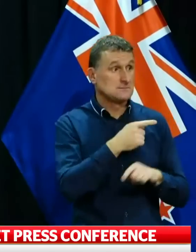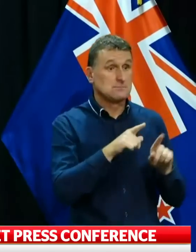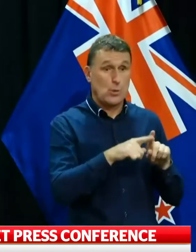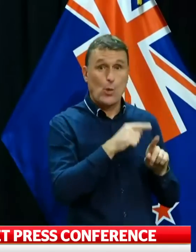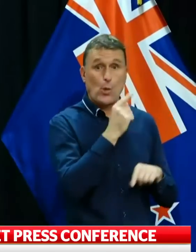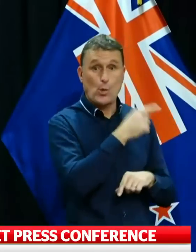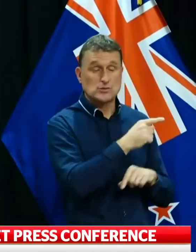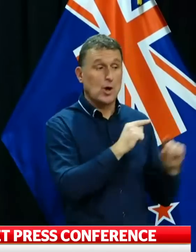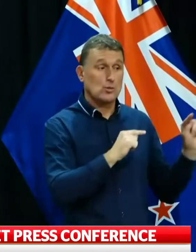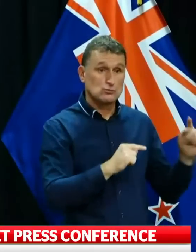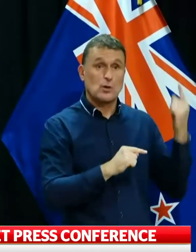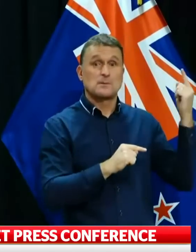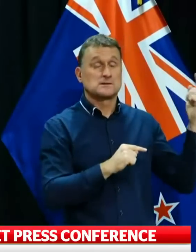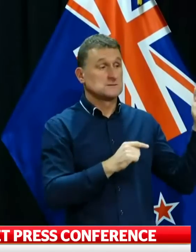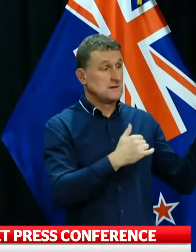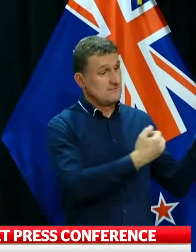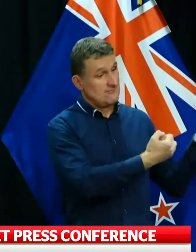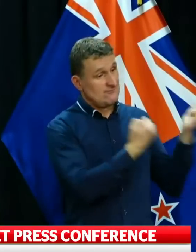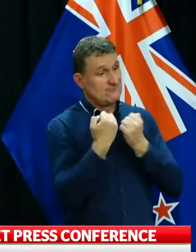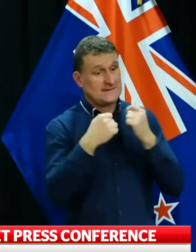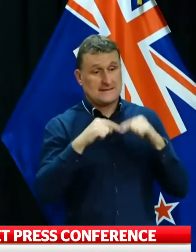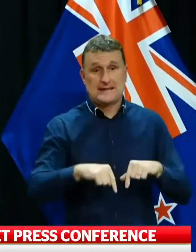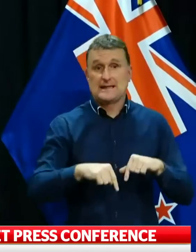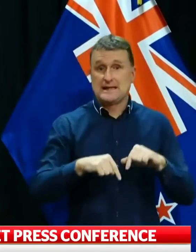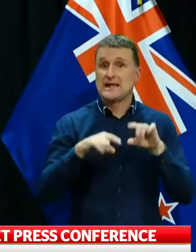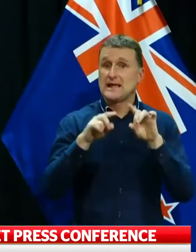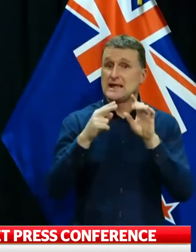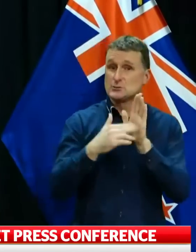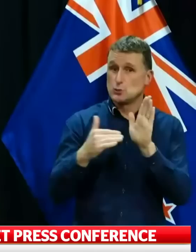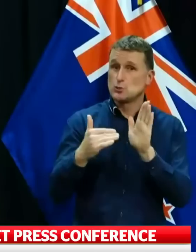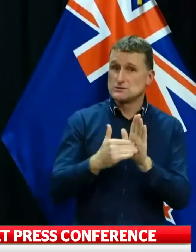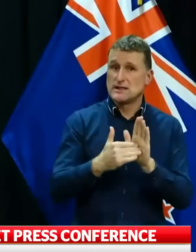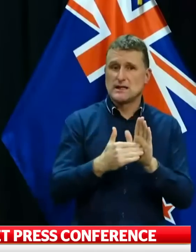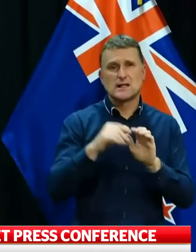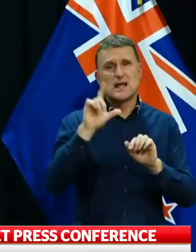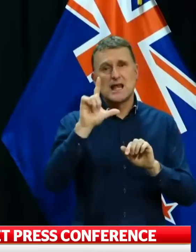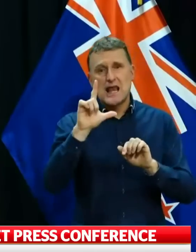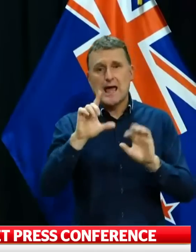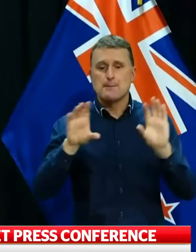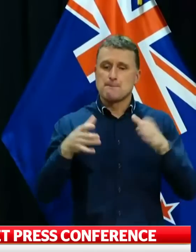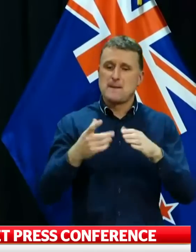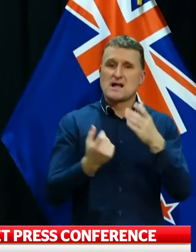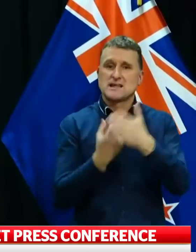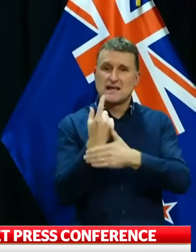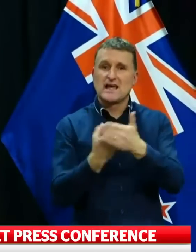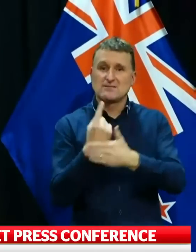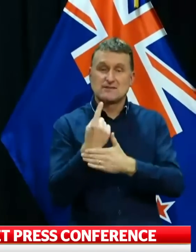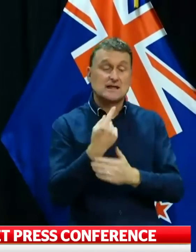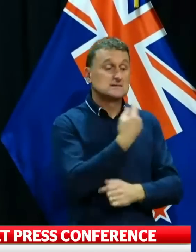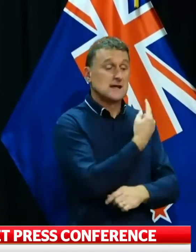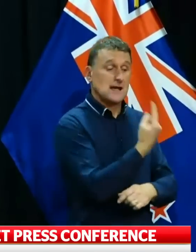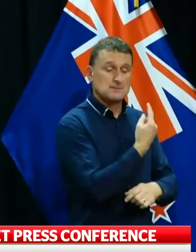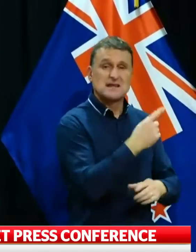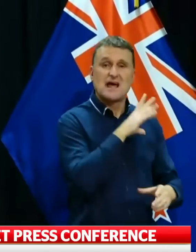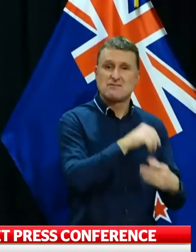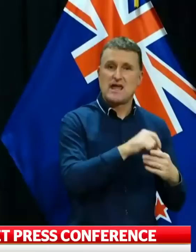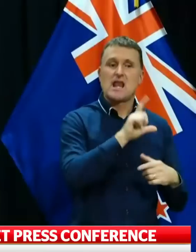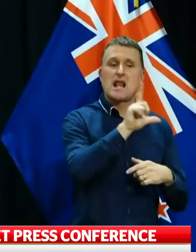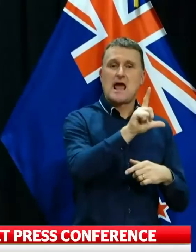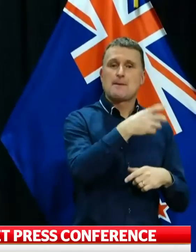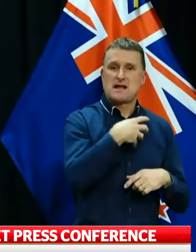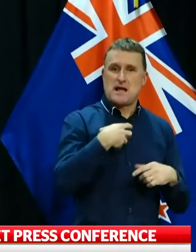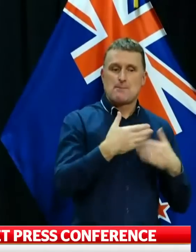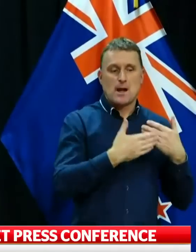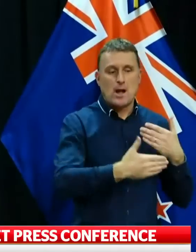Zealand attending Labour Party events from time to time as well. He's a long-standing member of the Labour movement, and so that has given